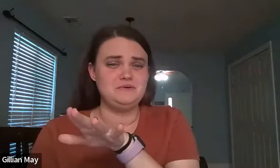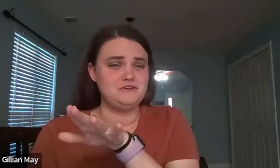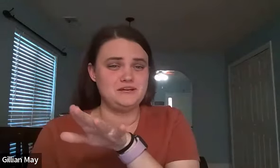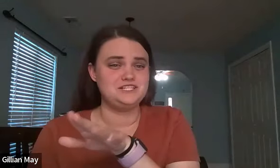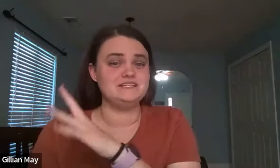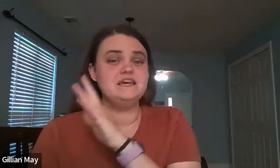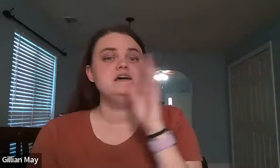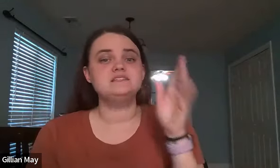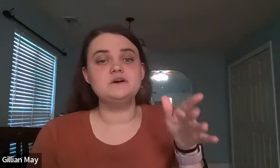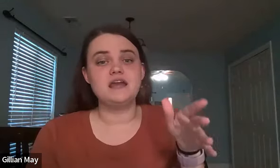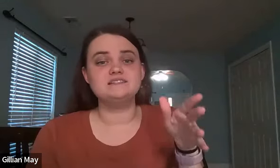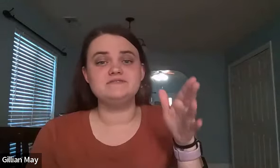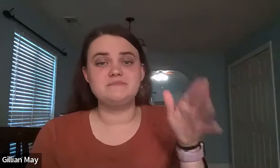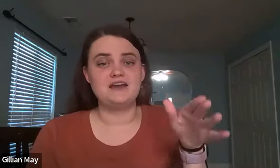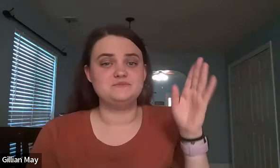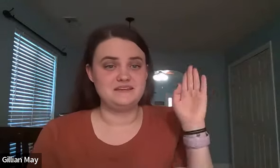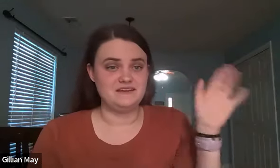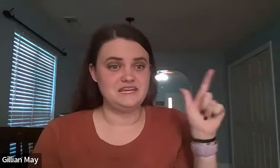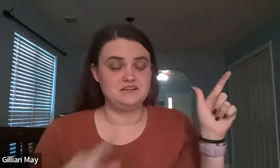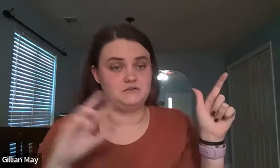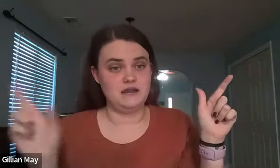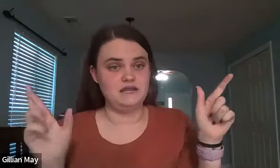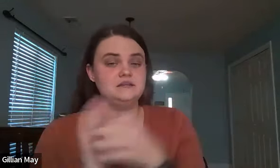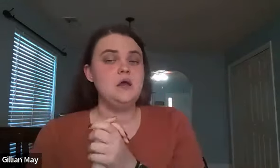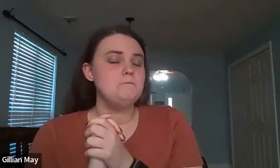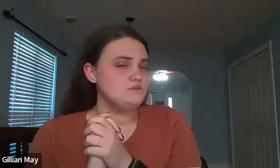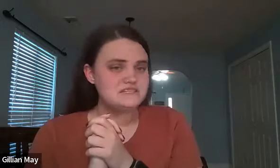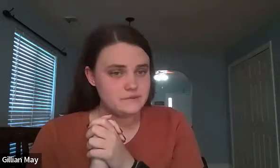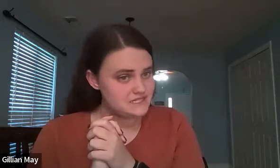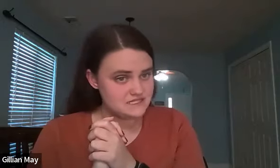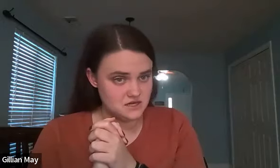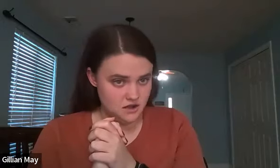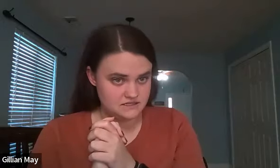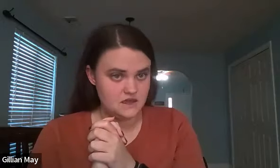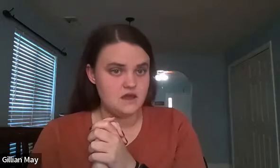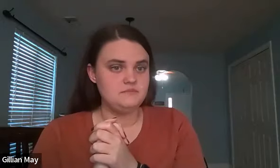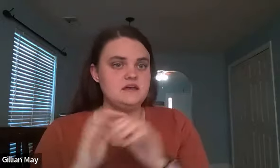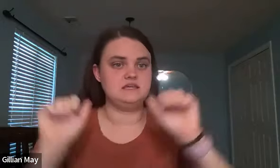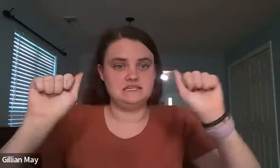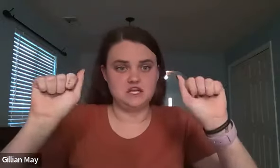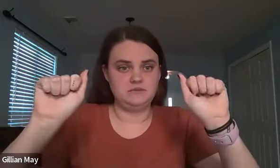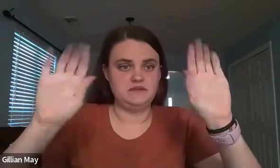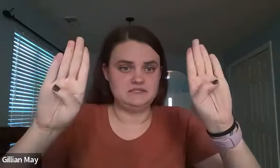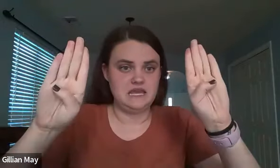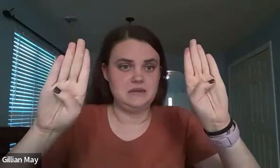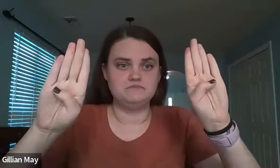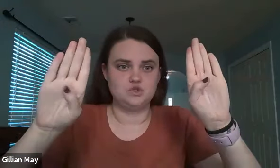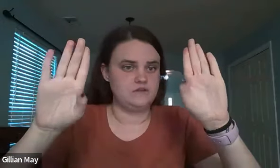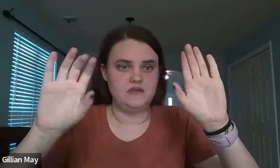what the question is. Someone asked if it matters being left-handed or right-handed. Most of the time it does not, because it's going to be the same sort of thing